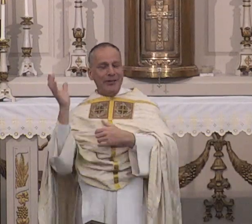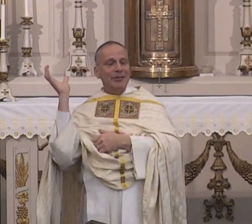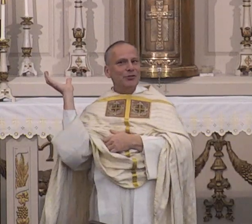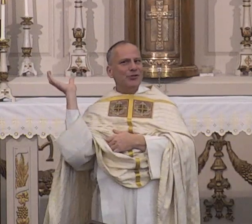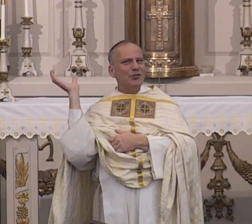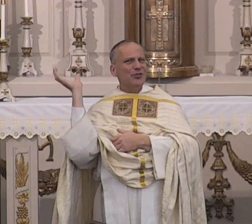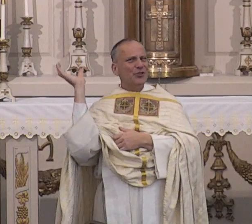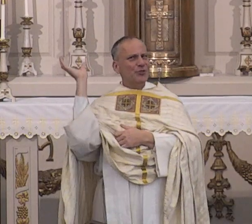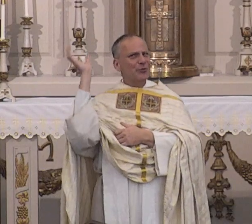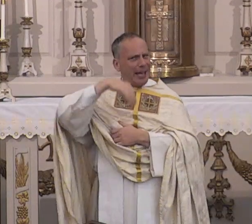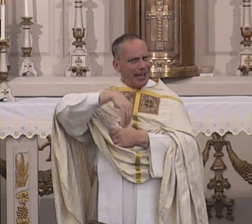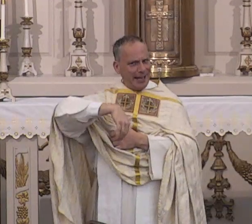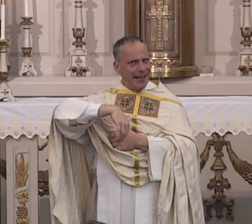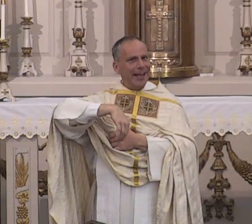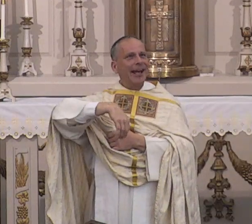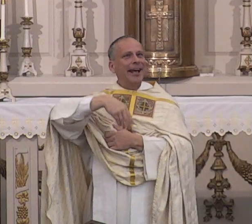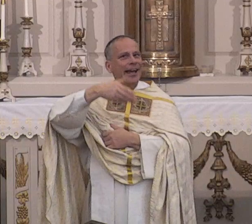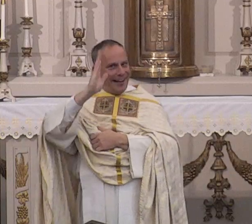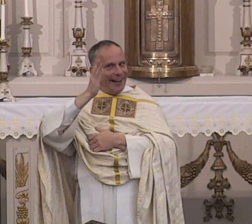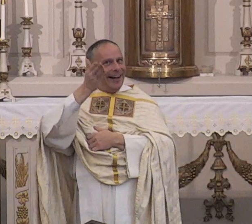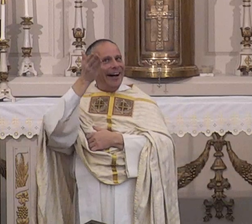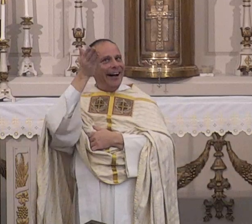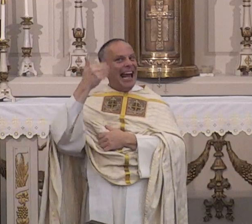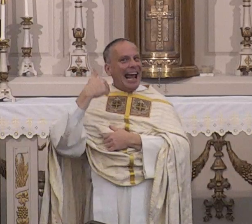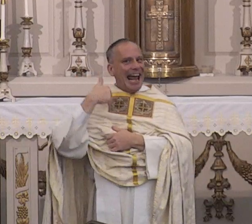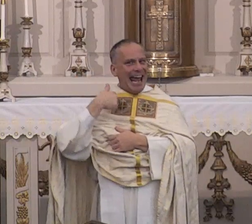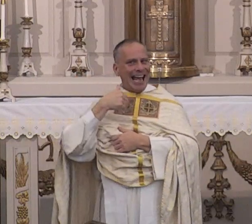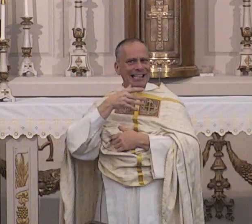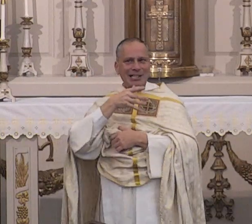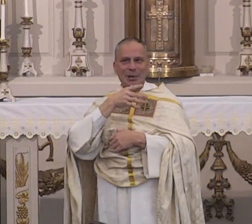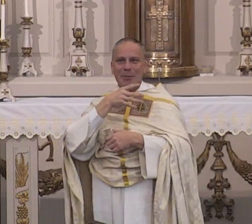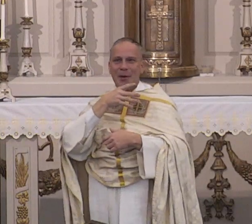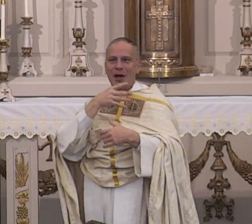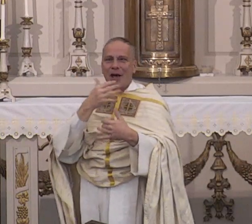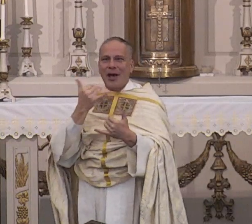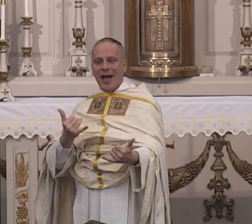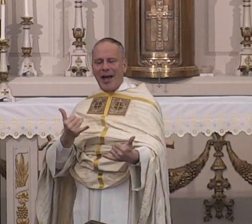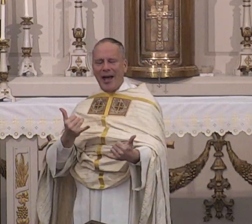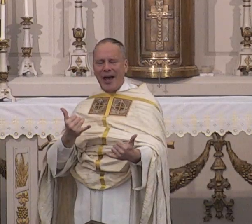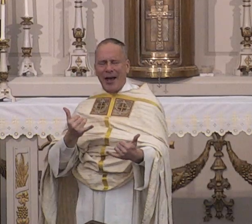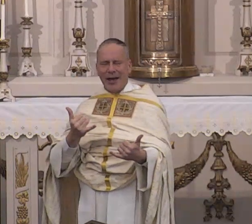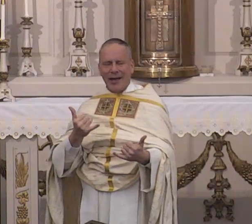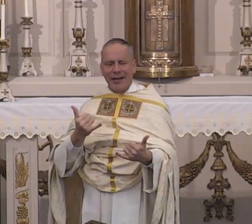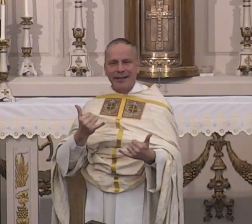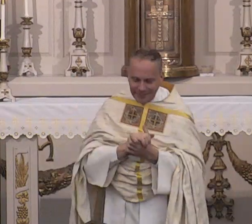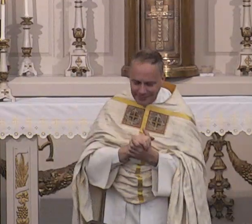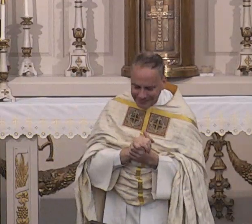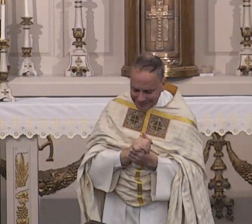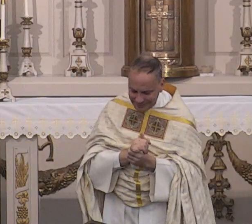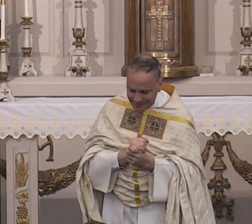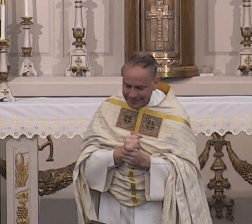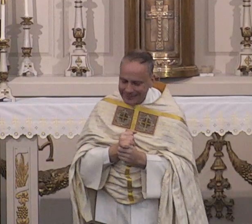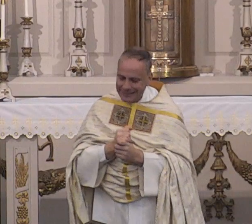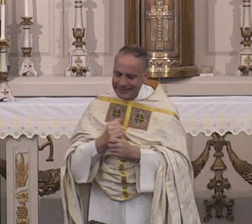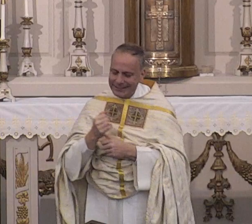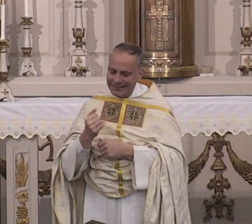now it feels strange that God does have a mother at this